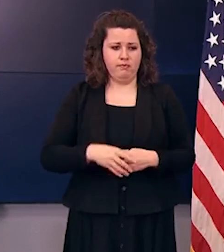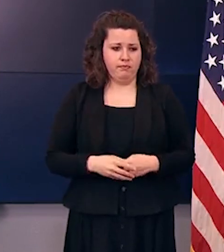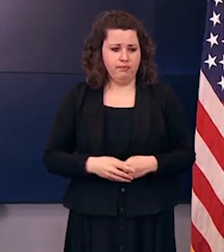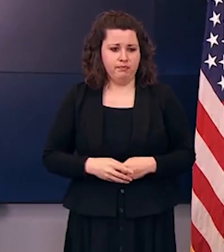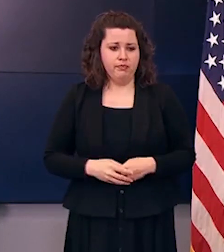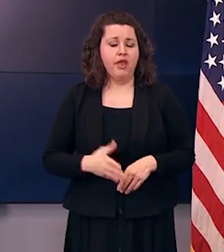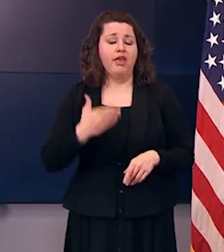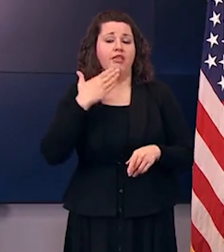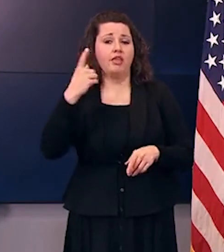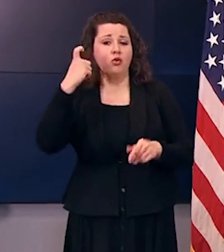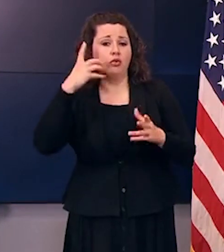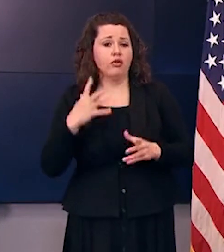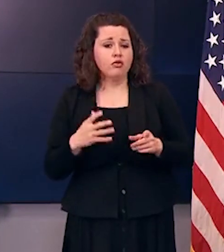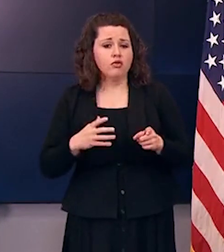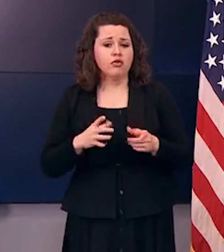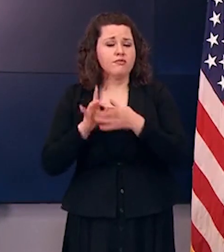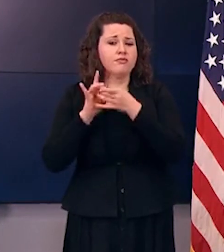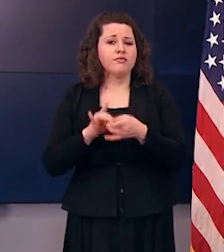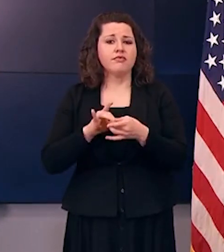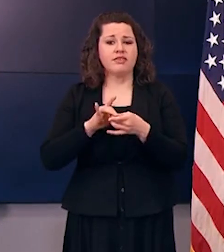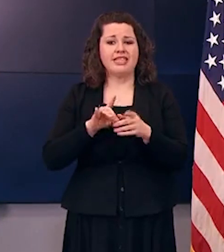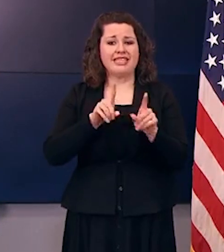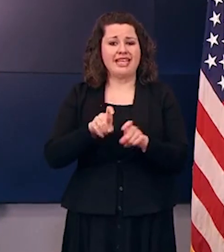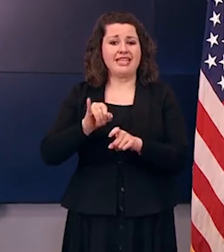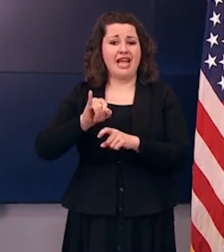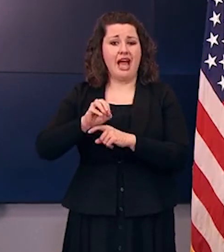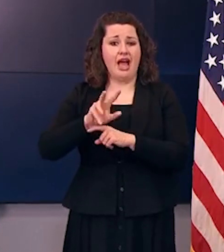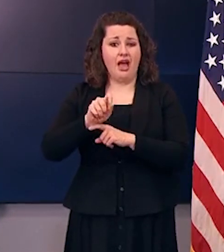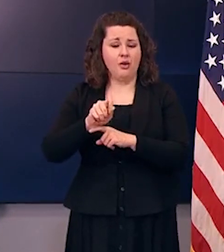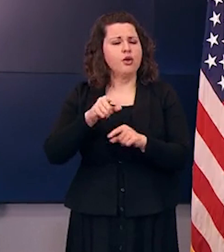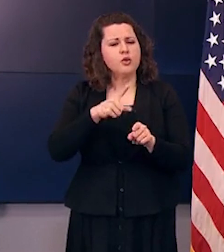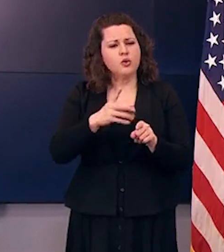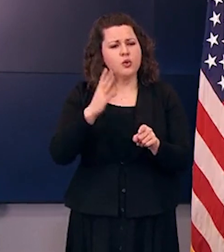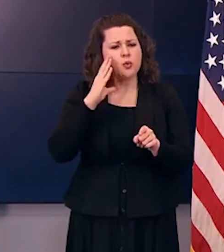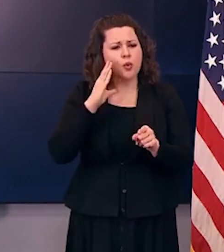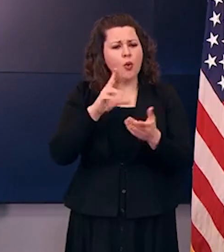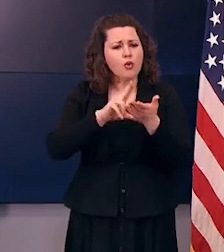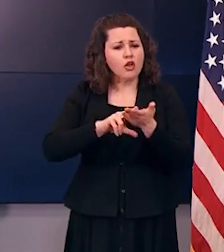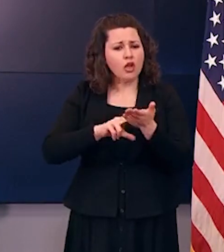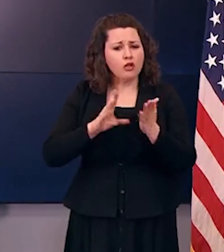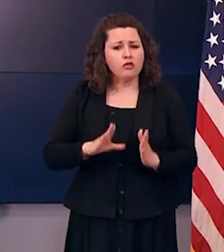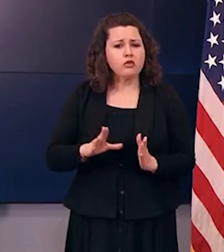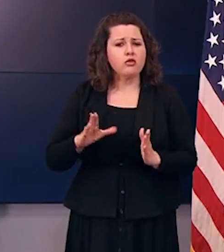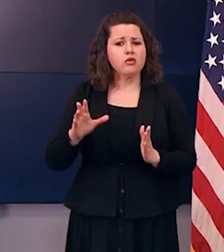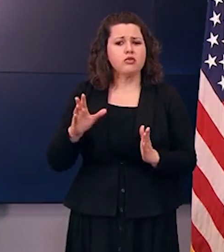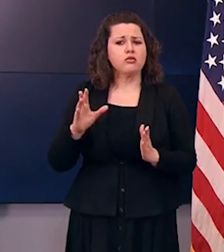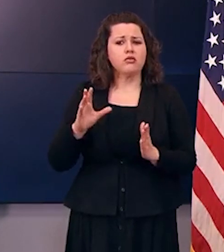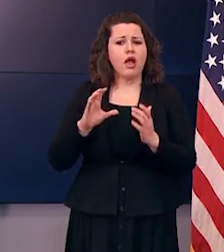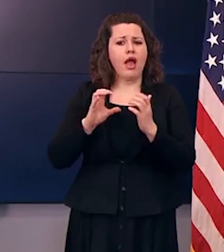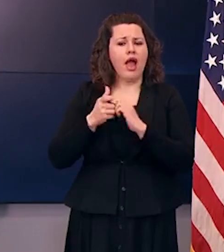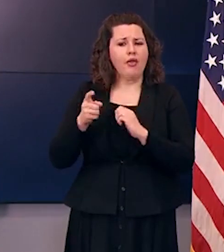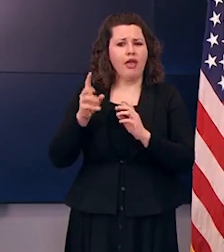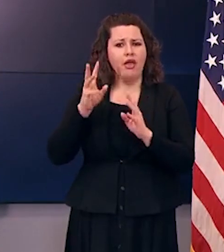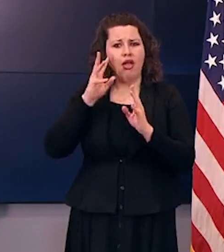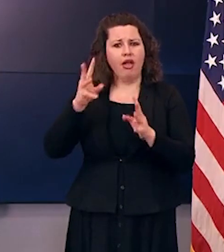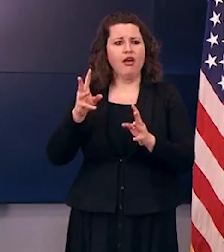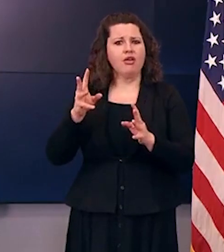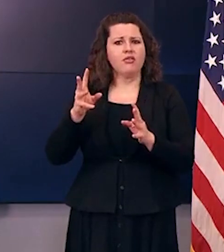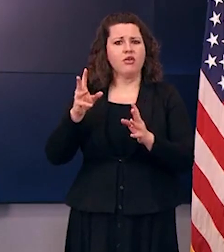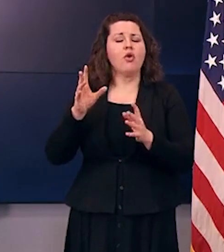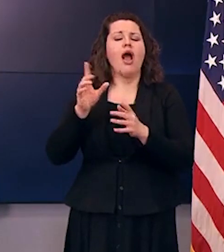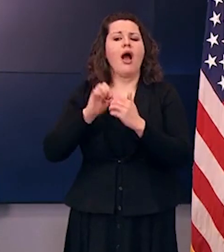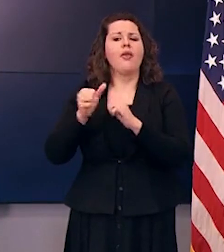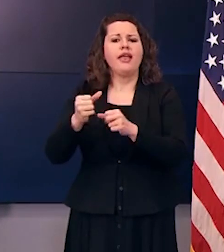Thank you, Governor. Regarding Test Iowa, do you know where your contractors are coming up with that many test kits?